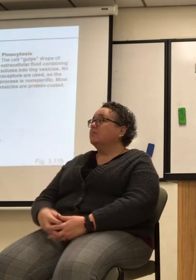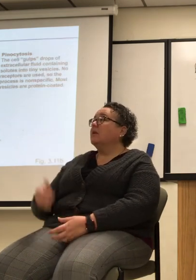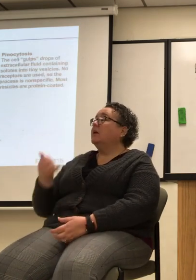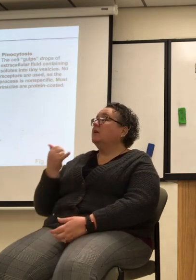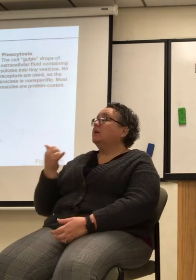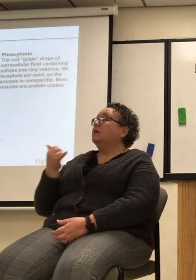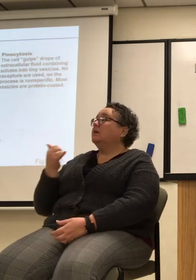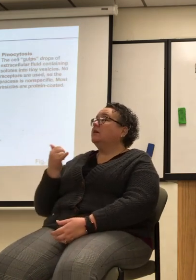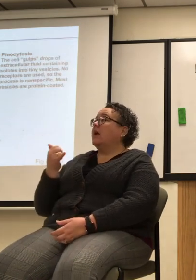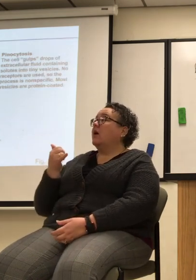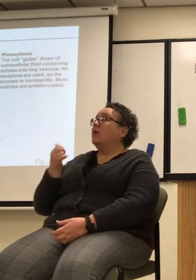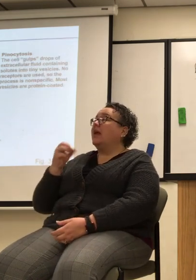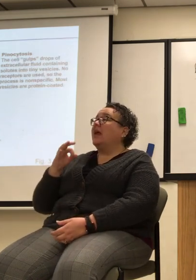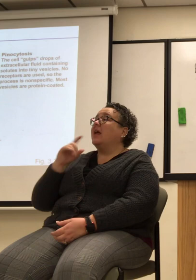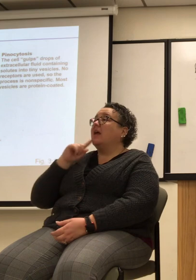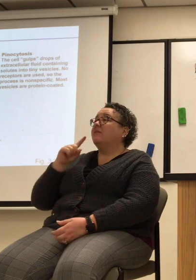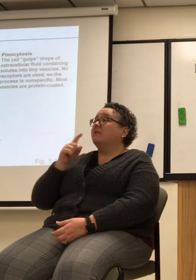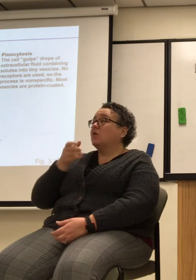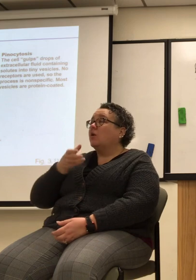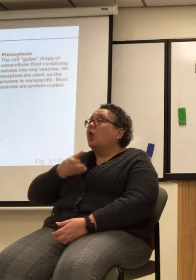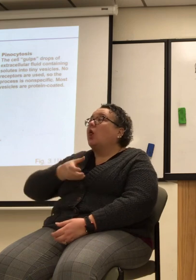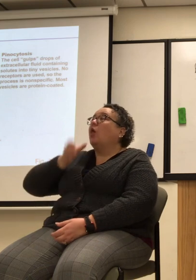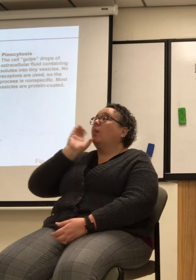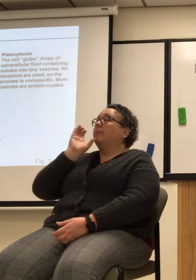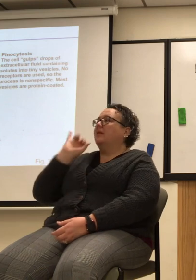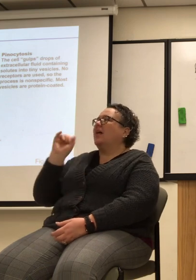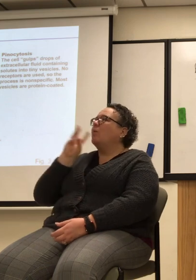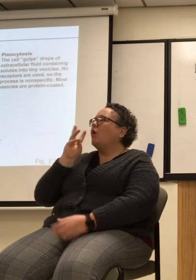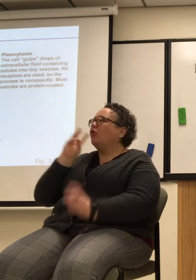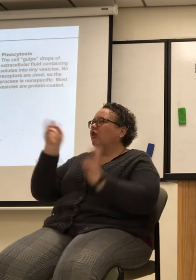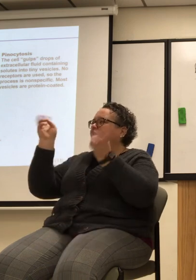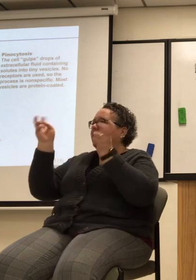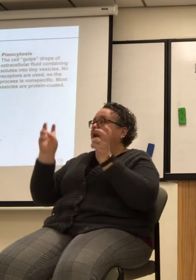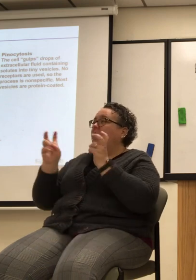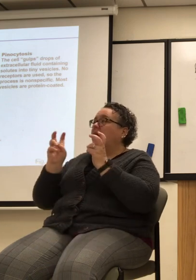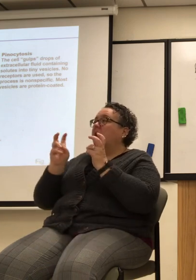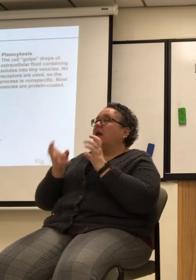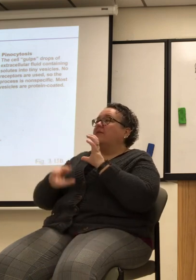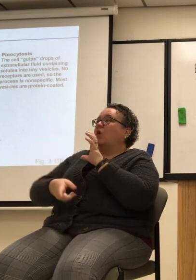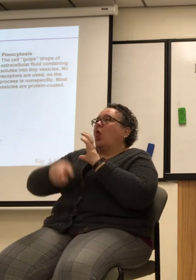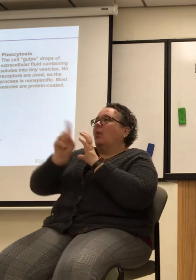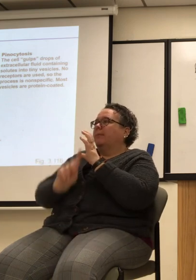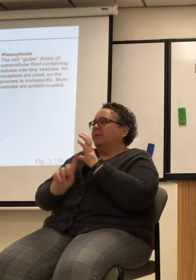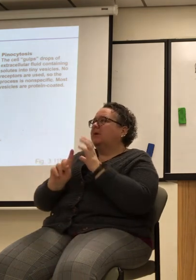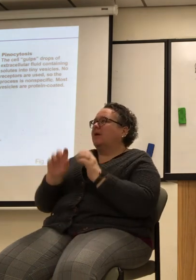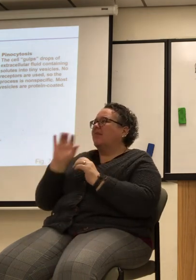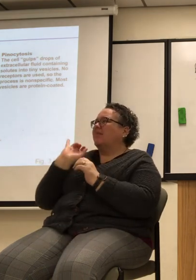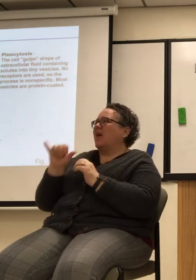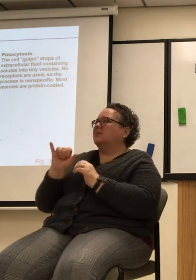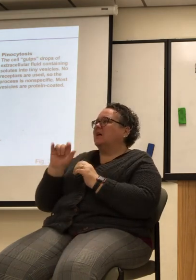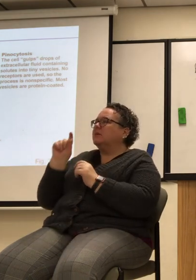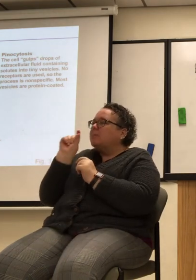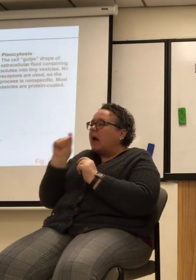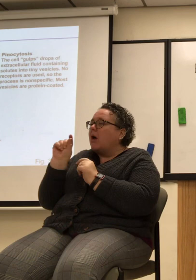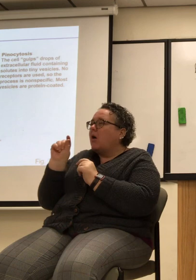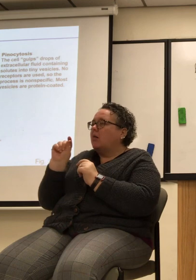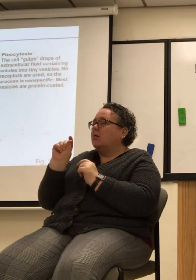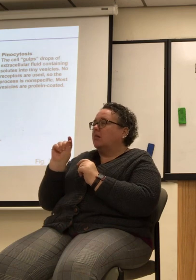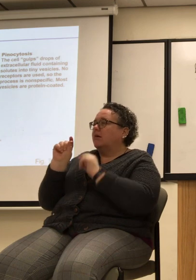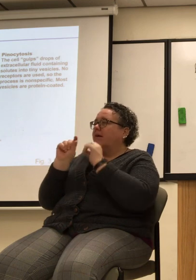gulp, that's pinocytosis, okay? Those are tiny vesicles, there's no receptors, the process